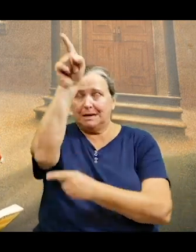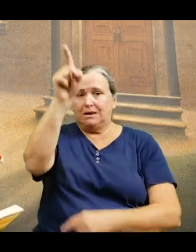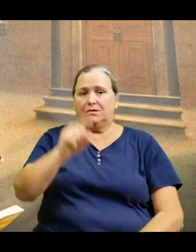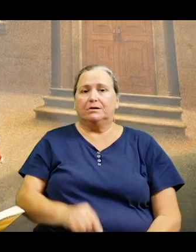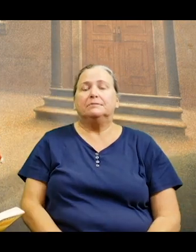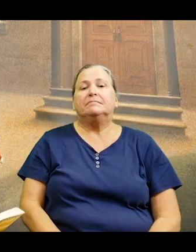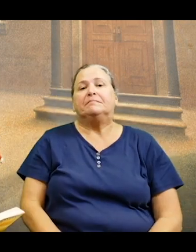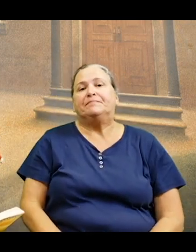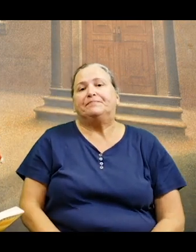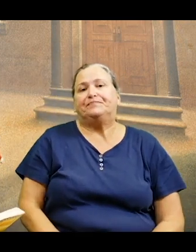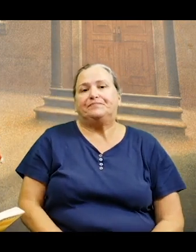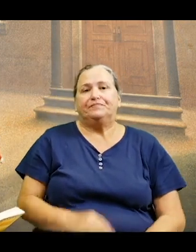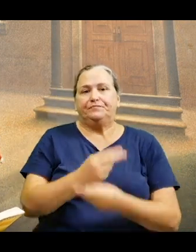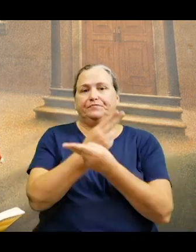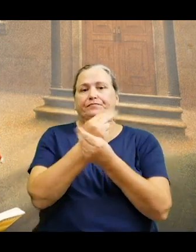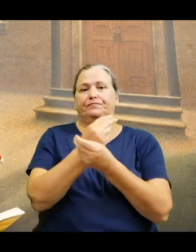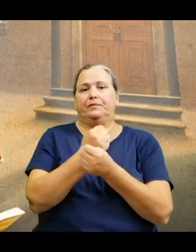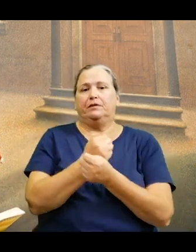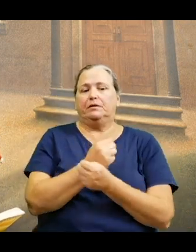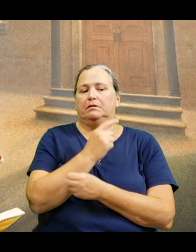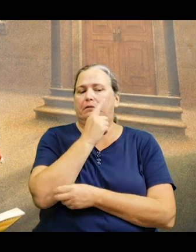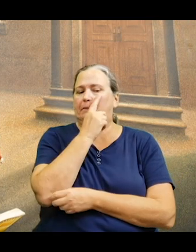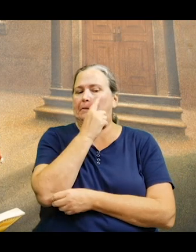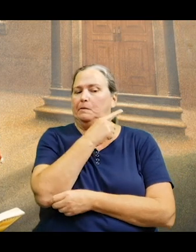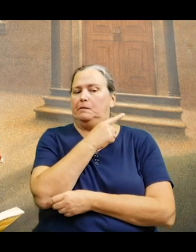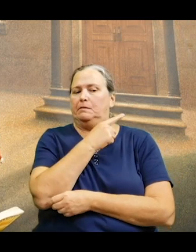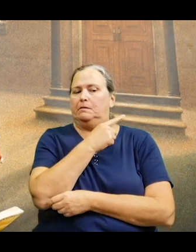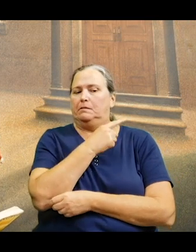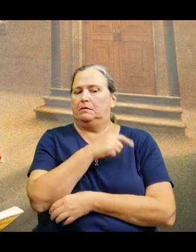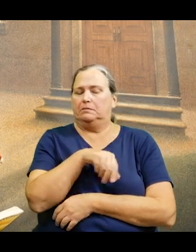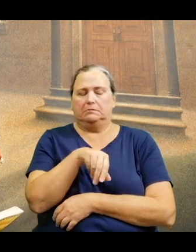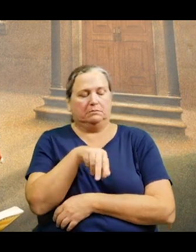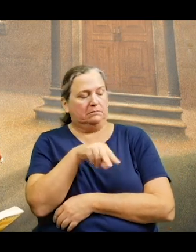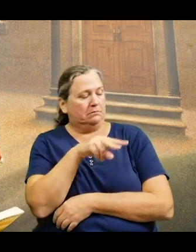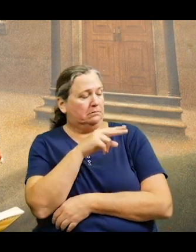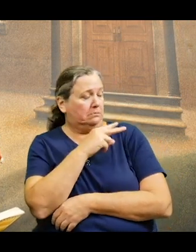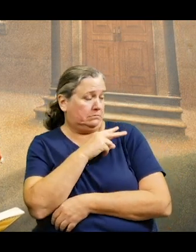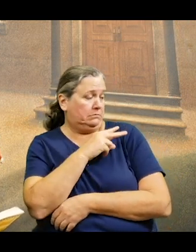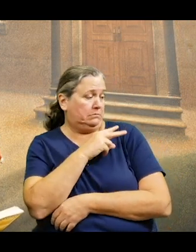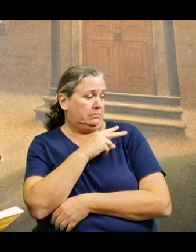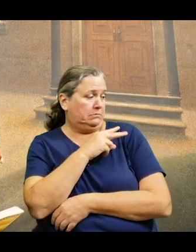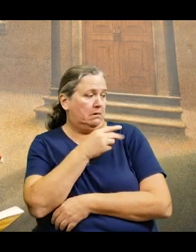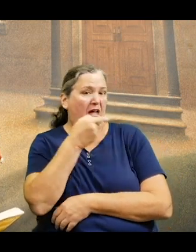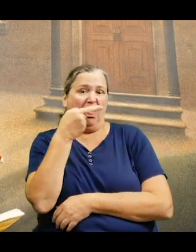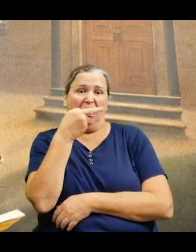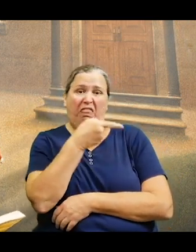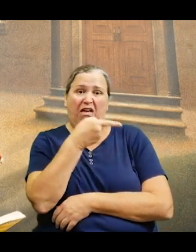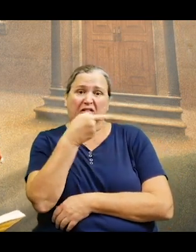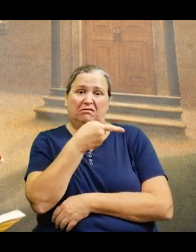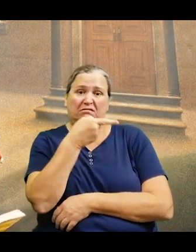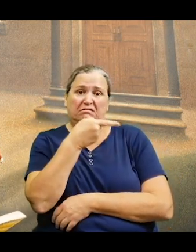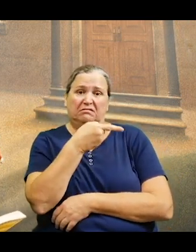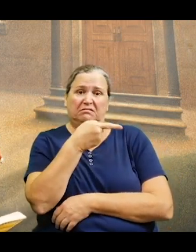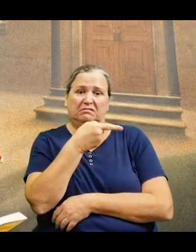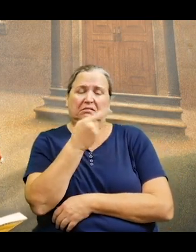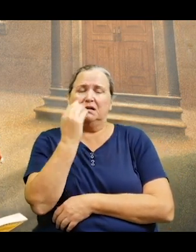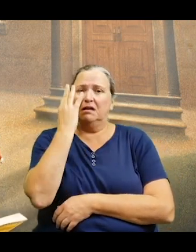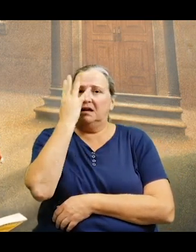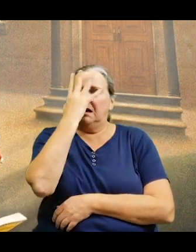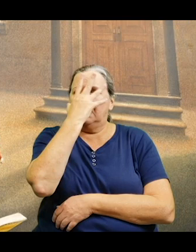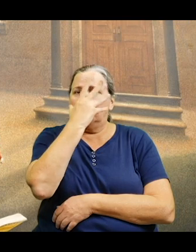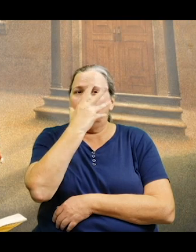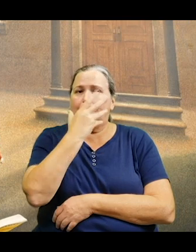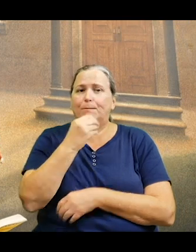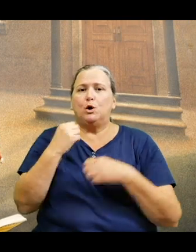his eye, the rabbit saw something flutter. Edward looked over his shoulder, and there they were, the most